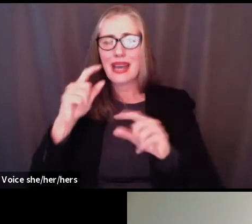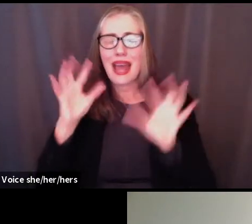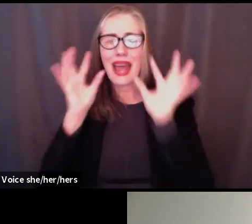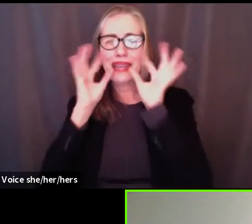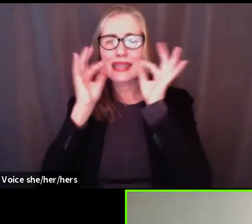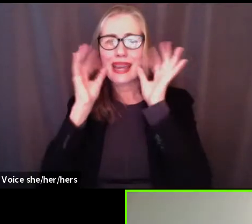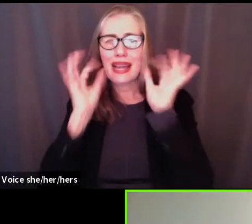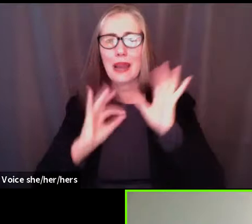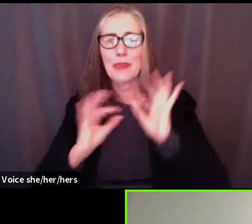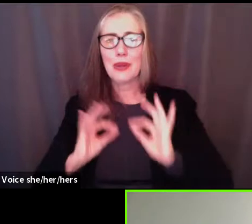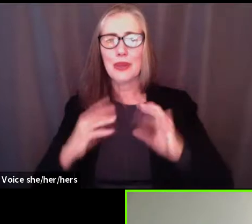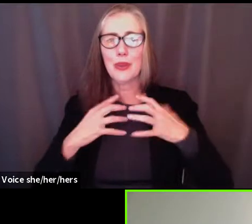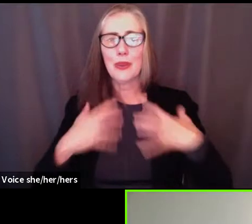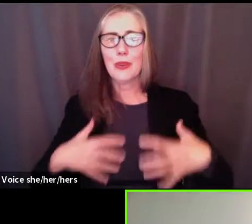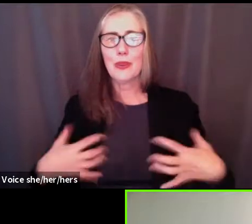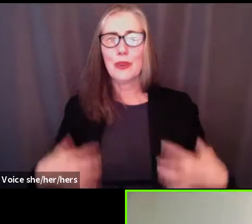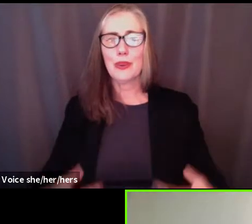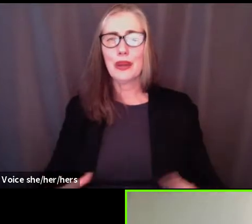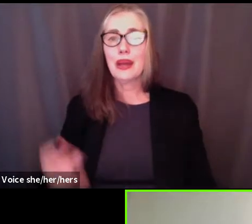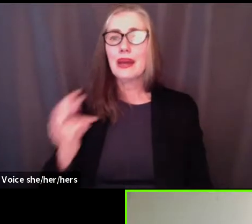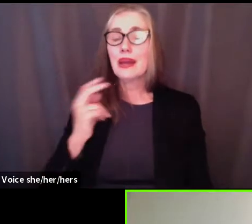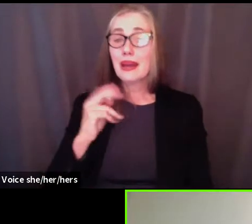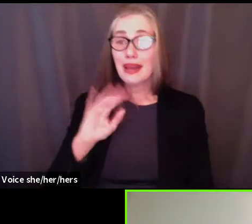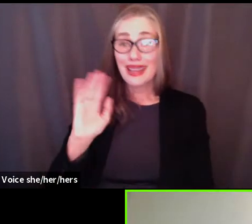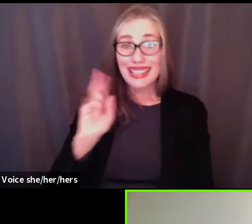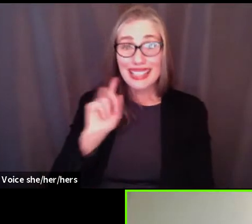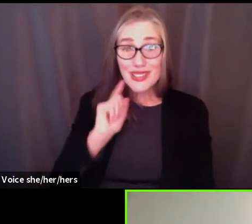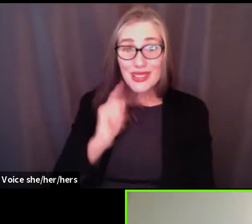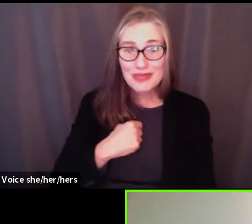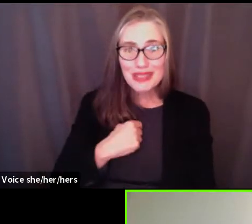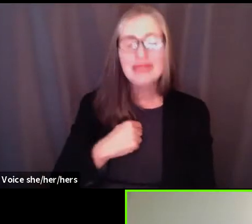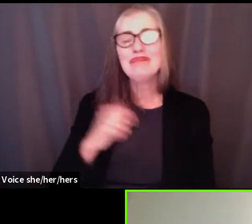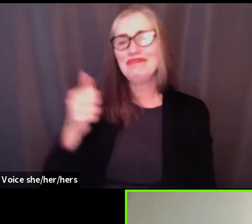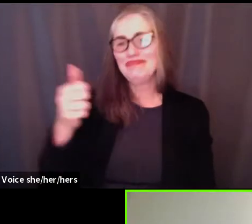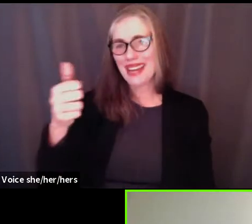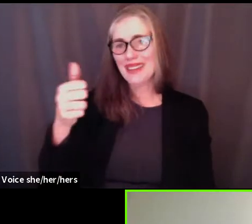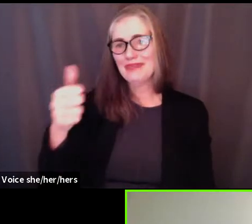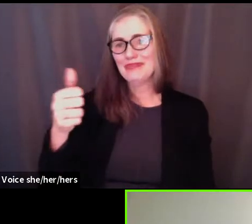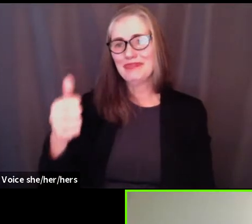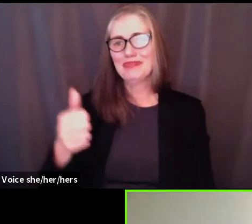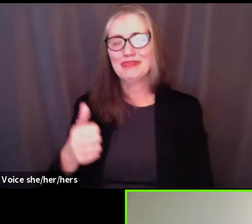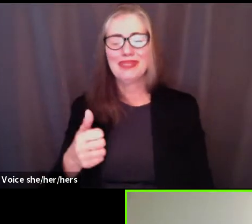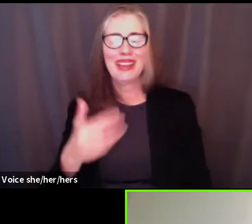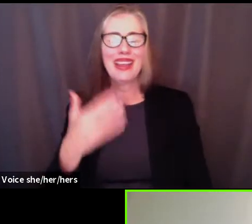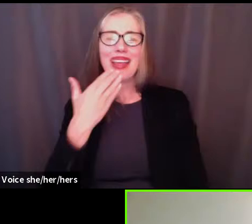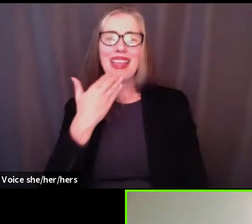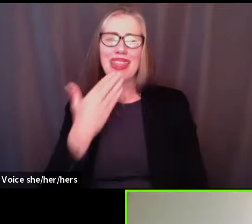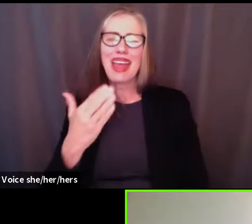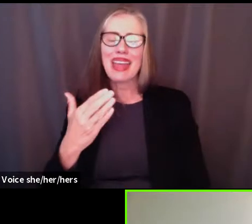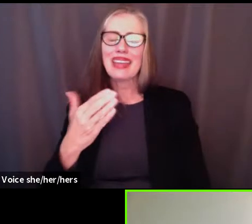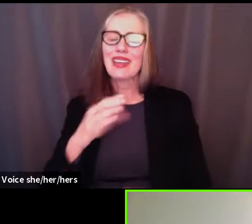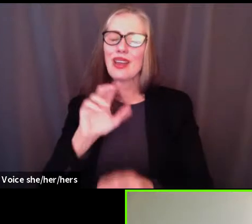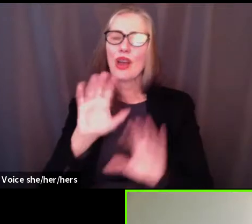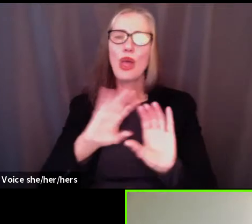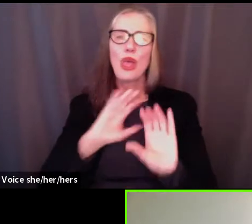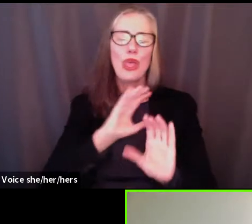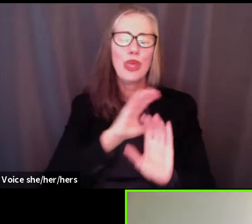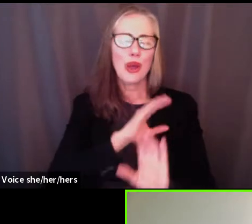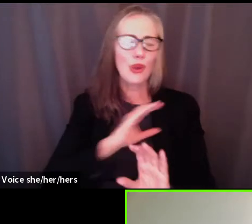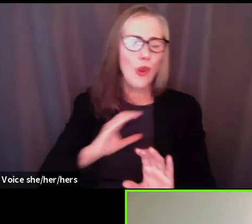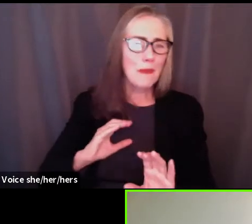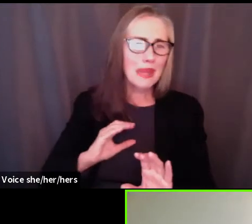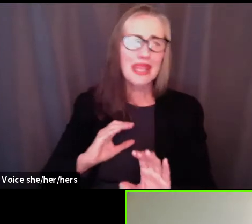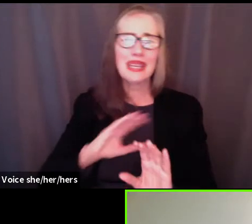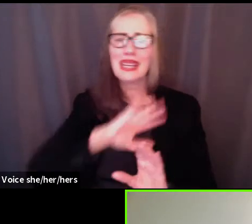Deborah? Hi, can you hear me okay? Yes. Perfect. I just want to thank this entire committee and all the members of